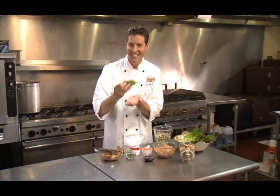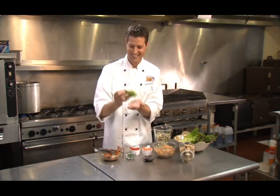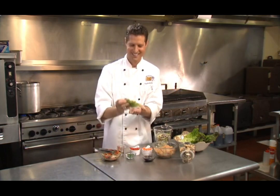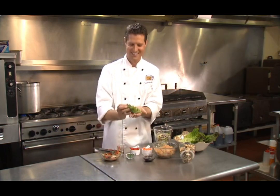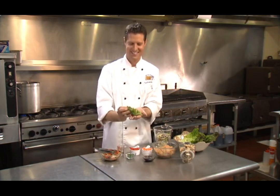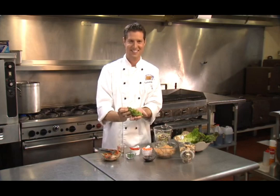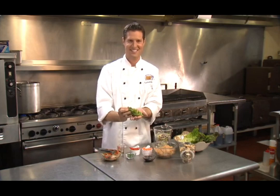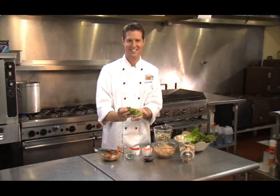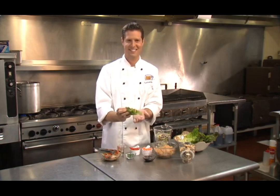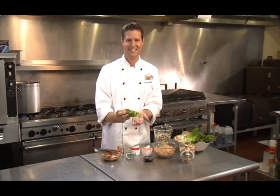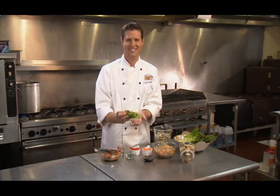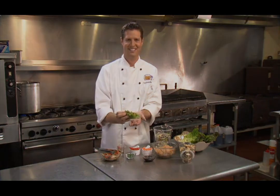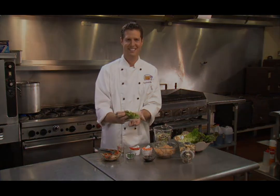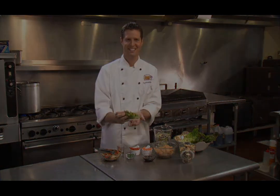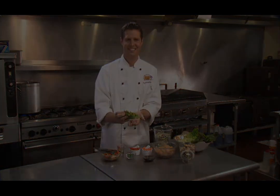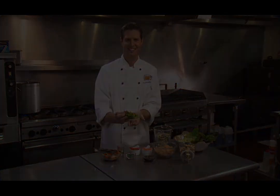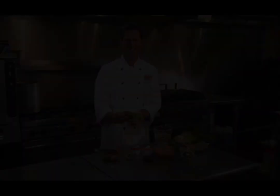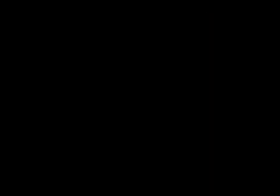Here it is.